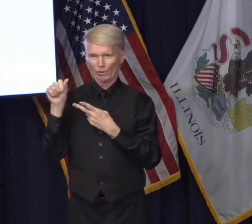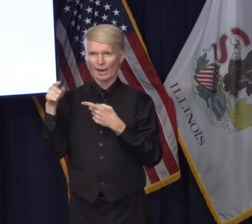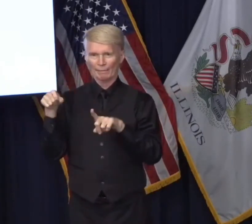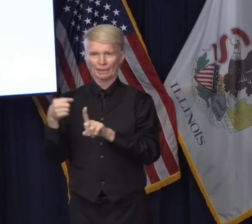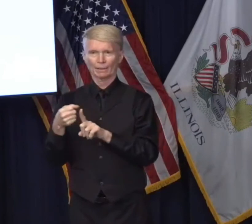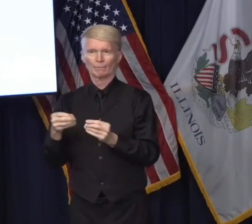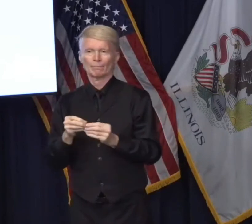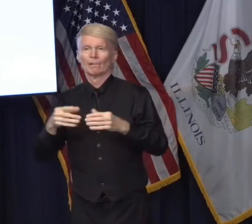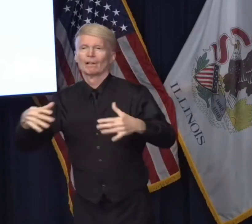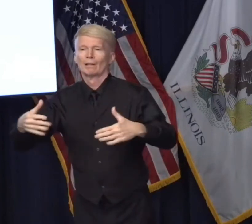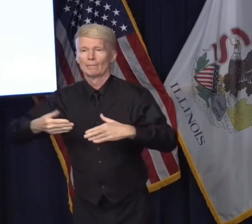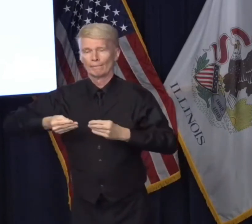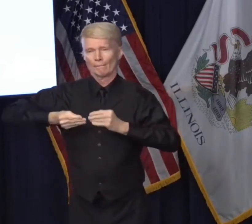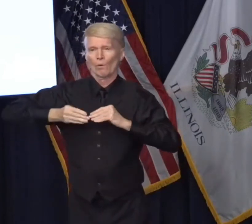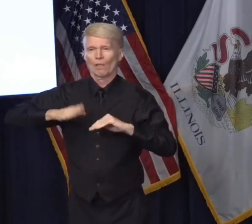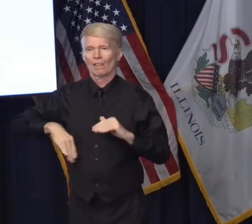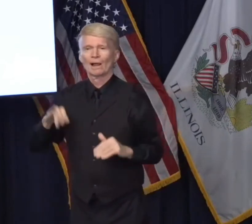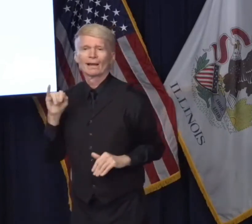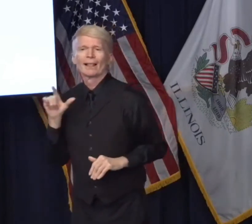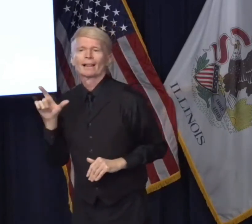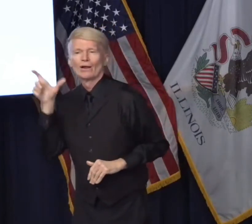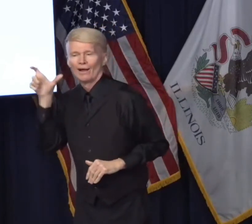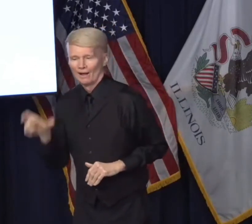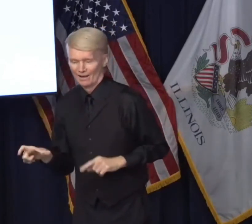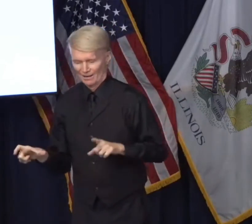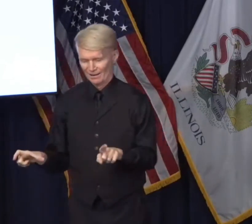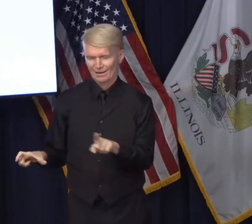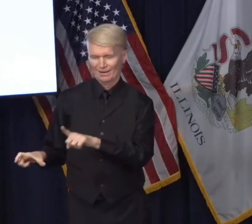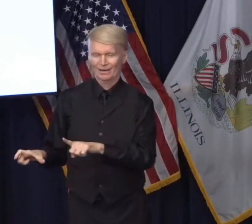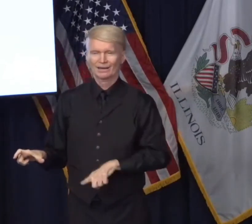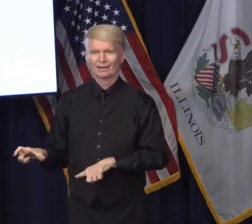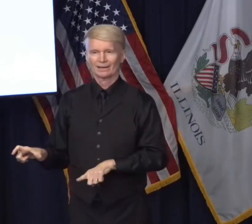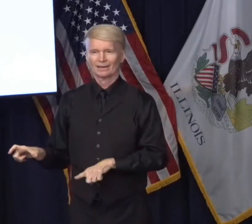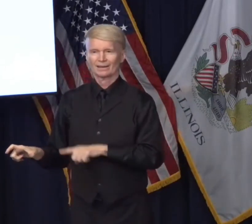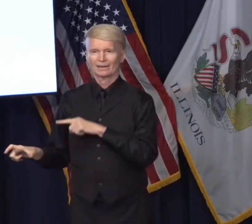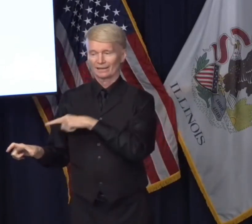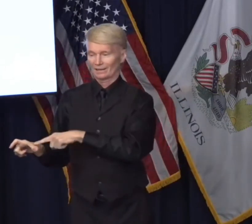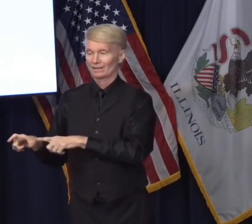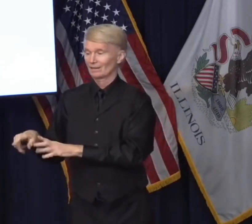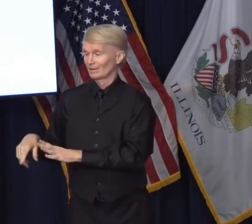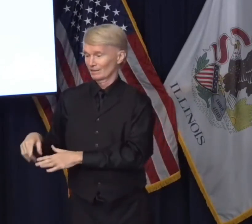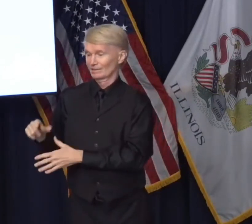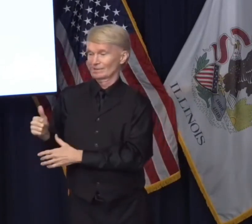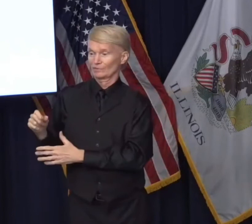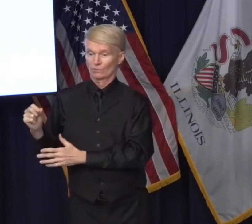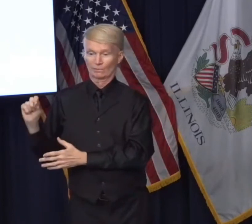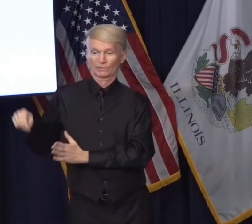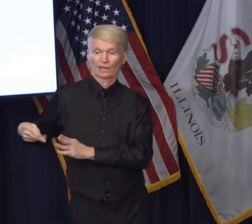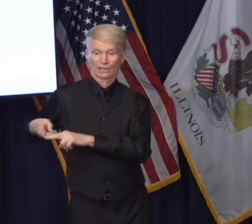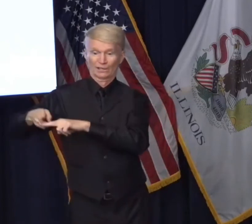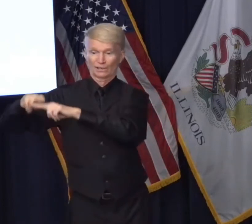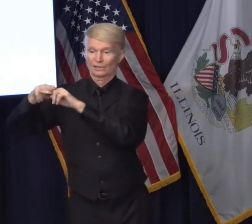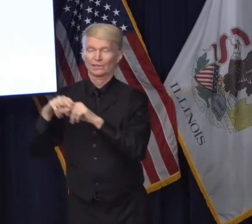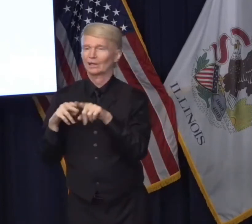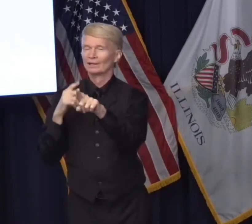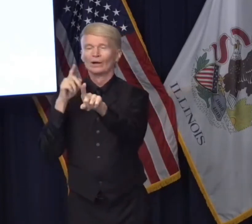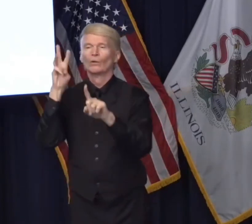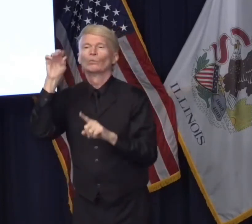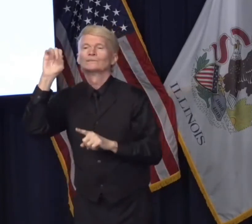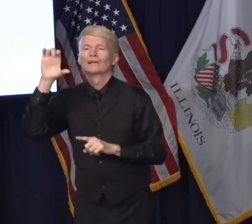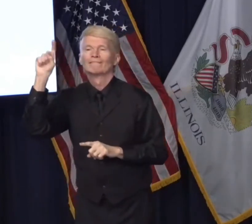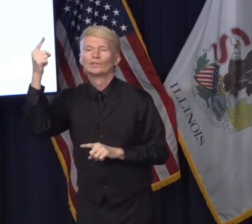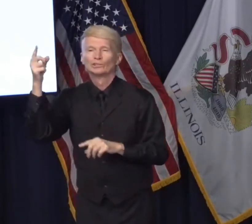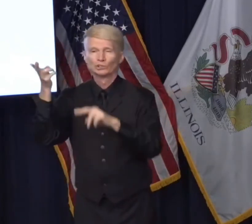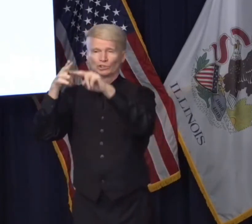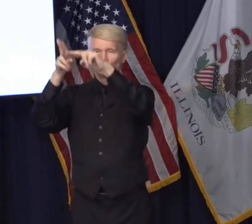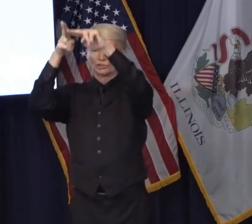Illinois started having our, you know, double-digit positivity rates that we were seeing Wisconsin first and then